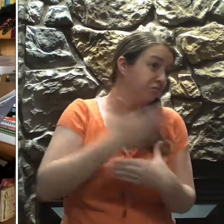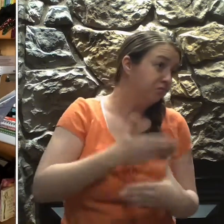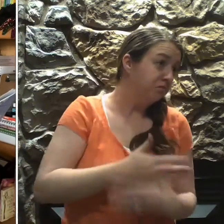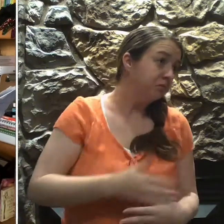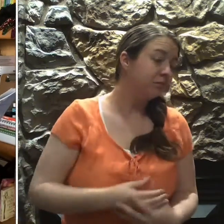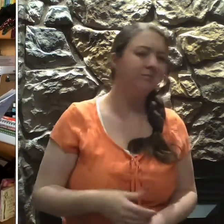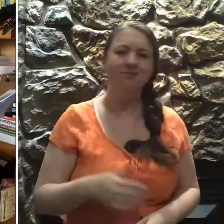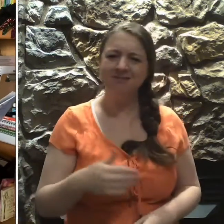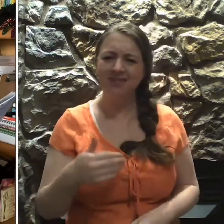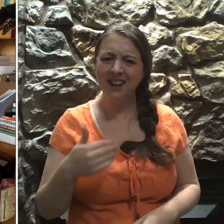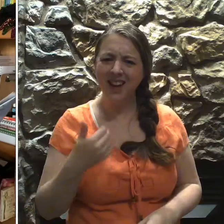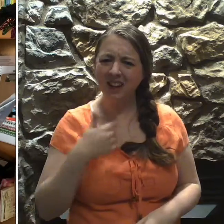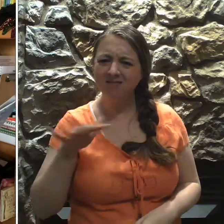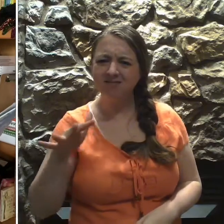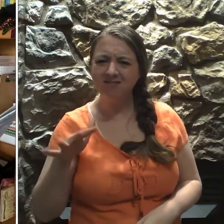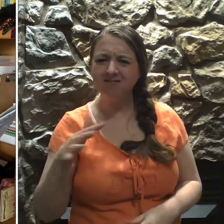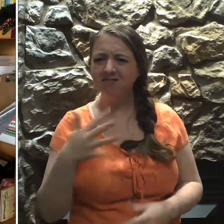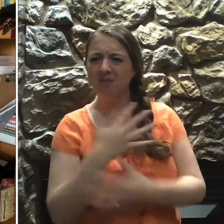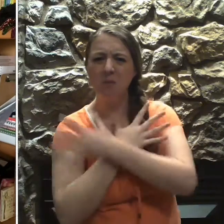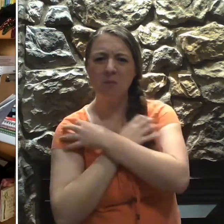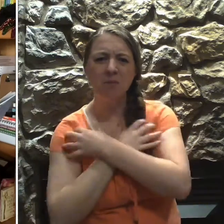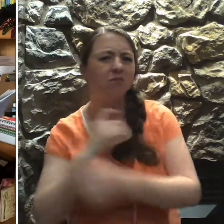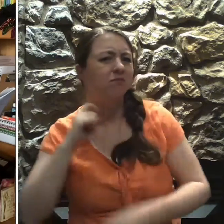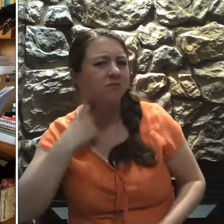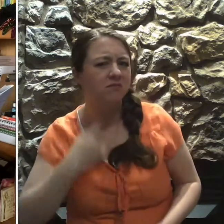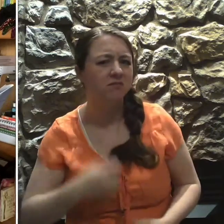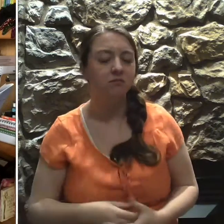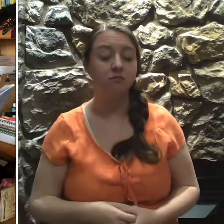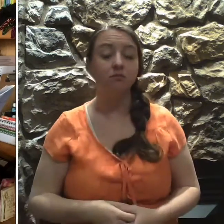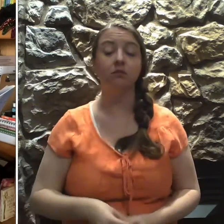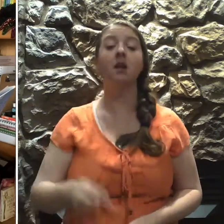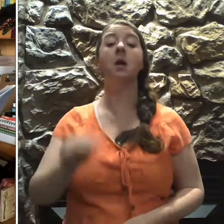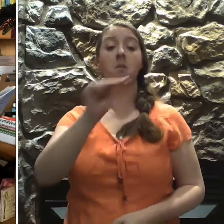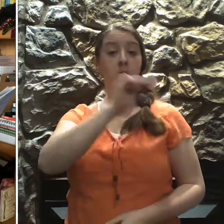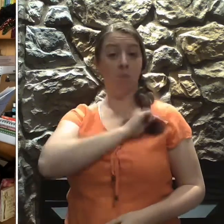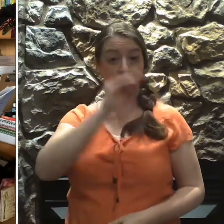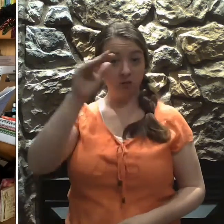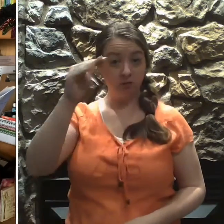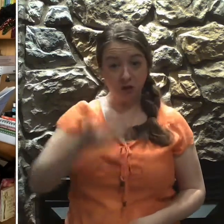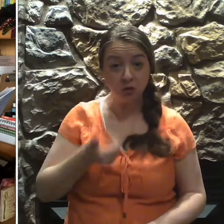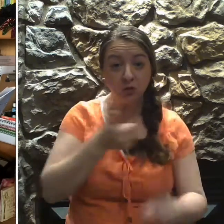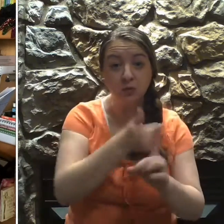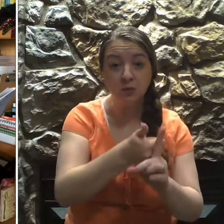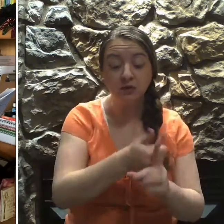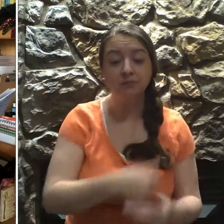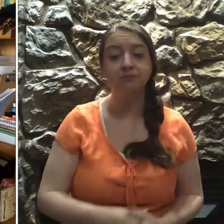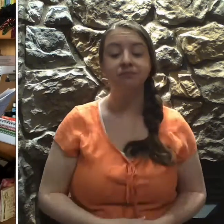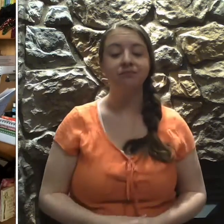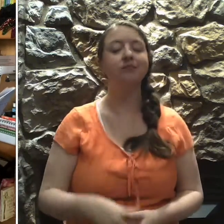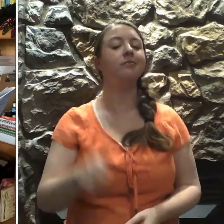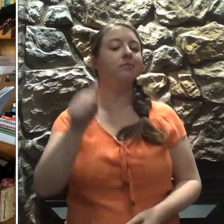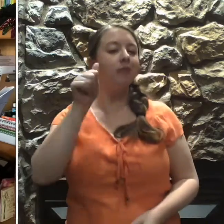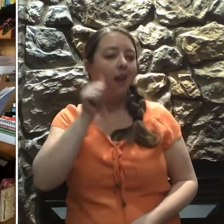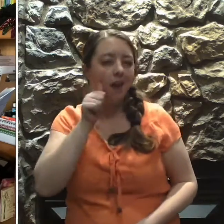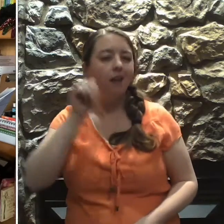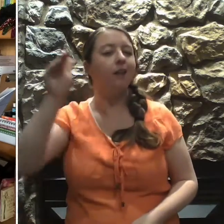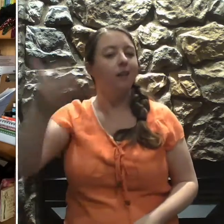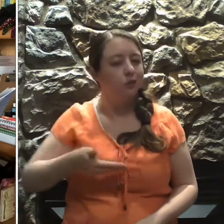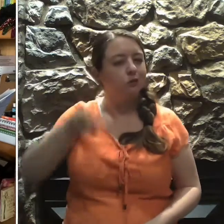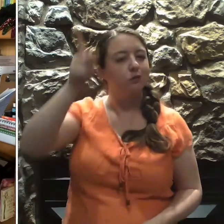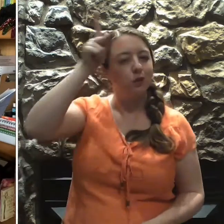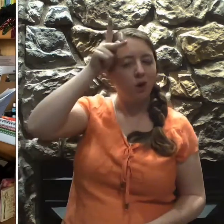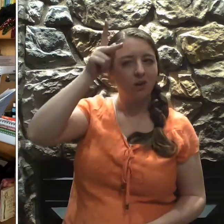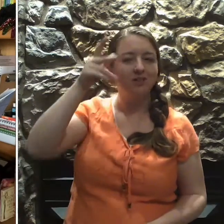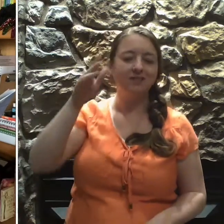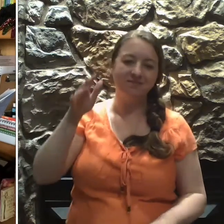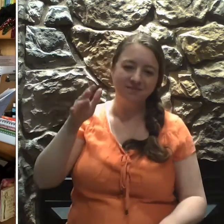accent. Michael introduced himself. Then Addie introduced Carl, because Carl was